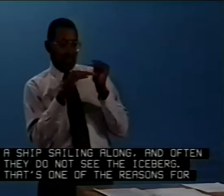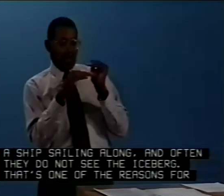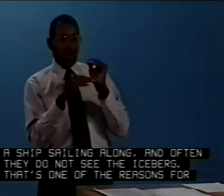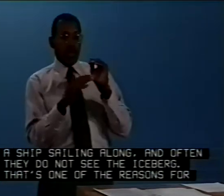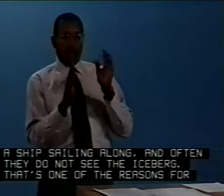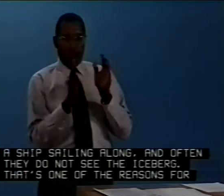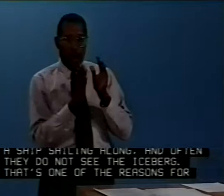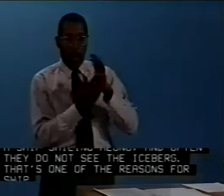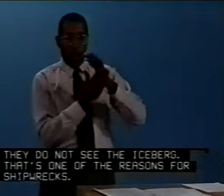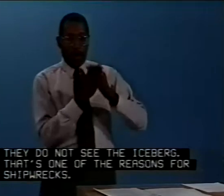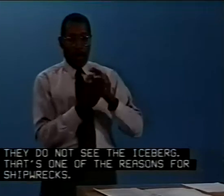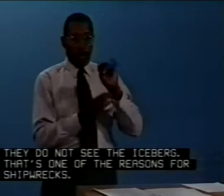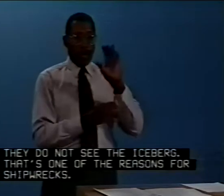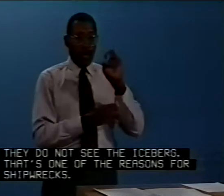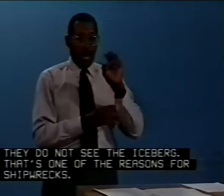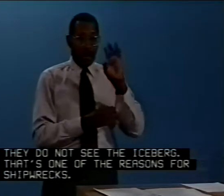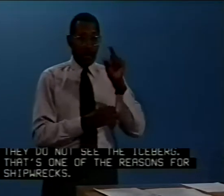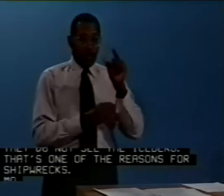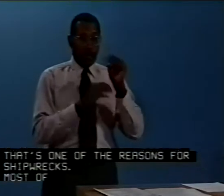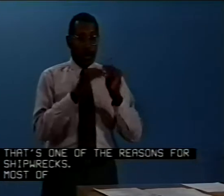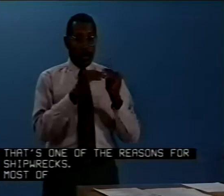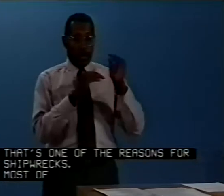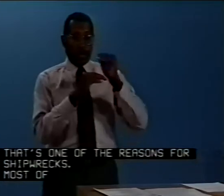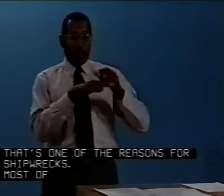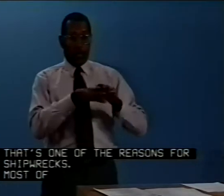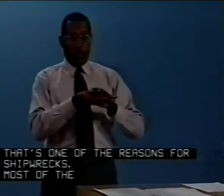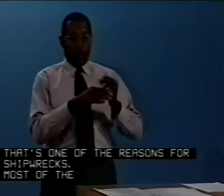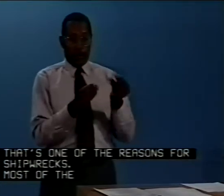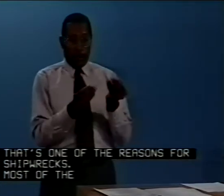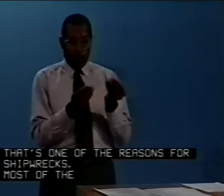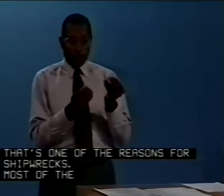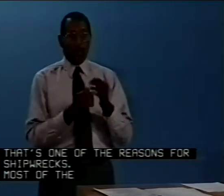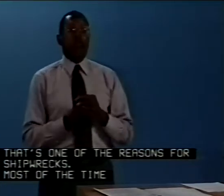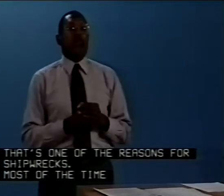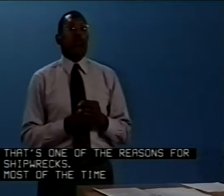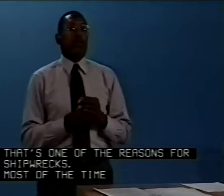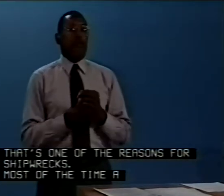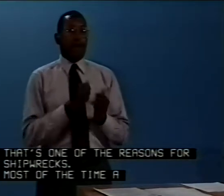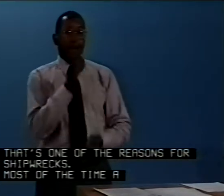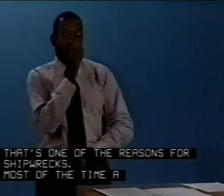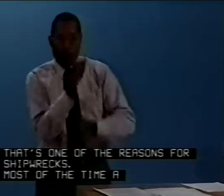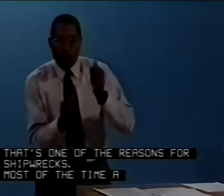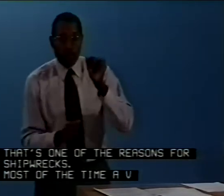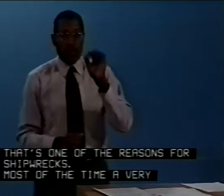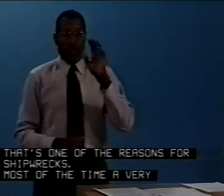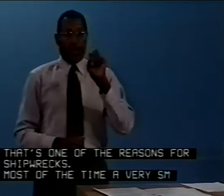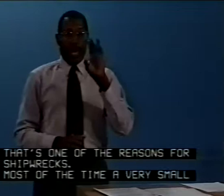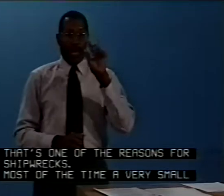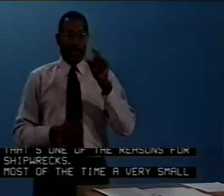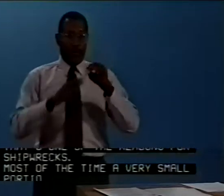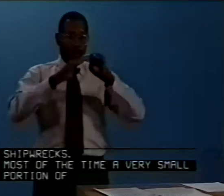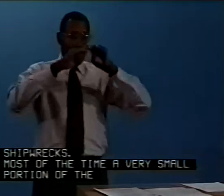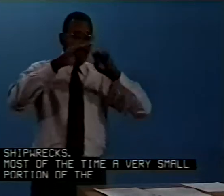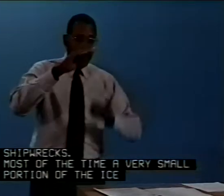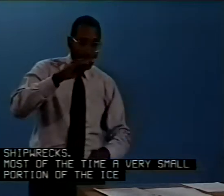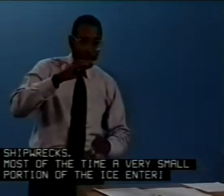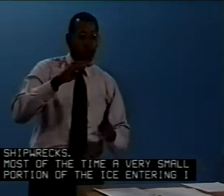Most of the time, a very small portion of the iceberg is seen above the surface of the ocean. Most of that